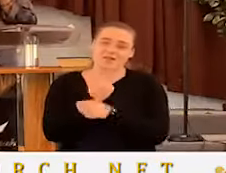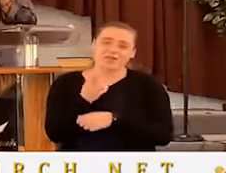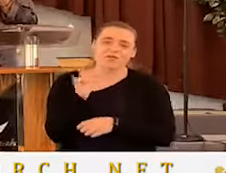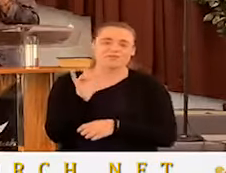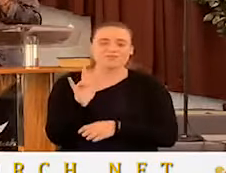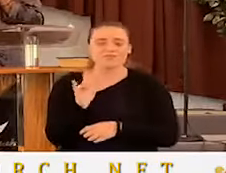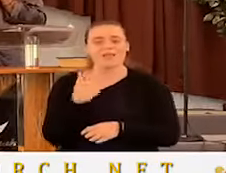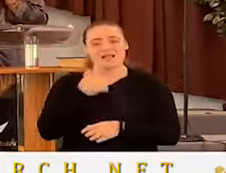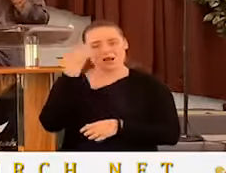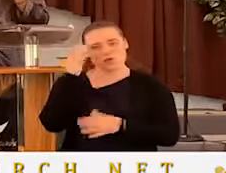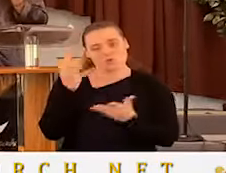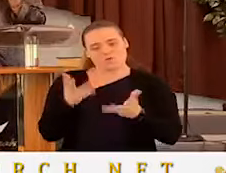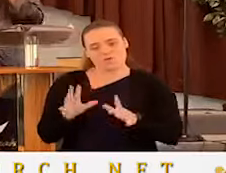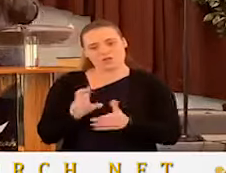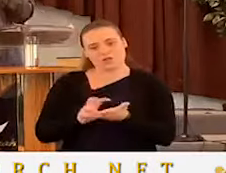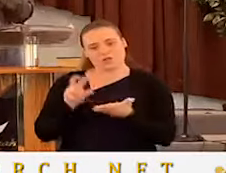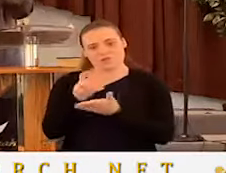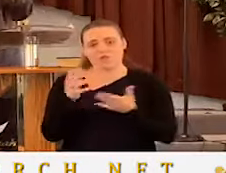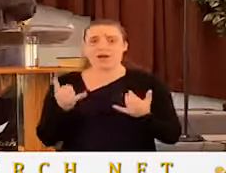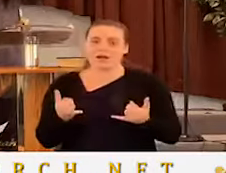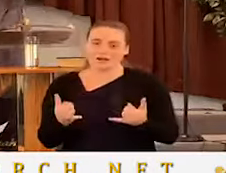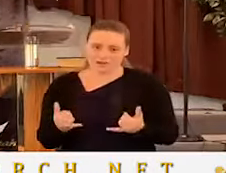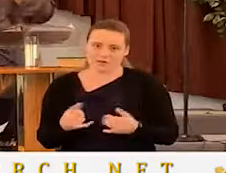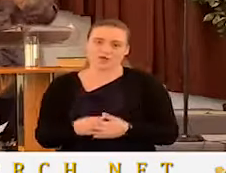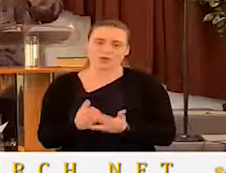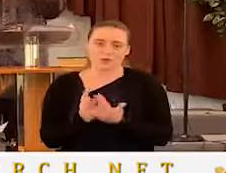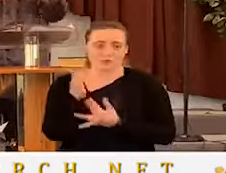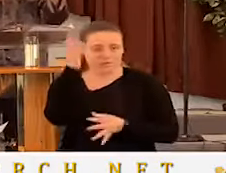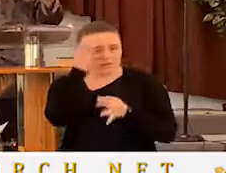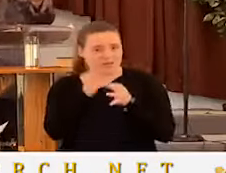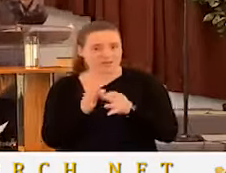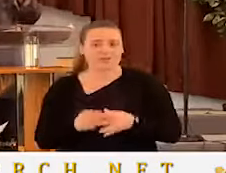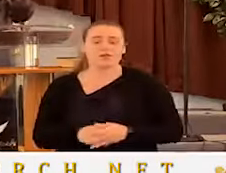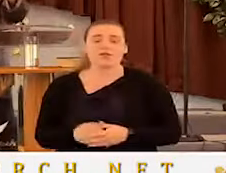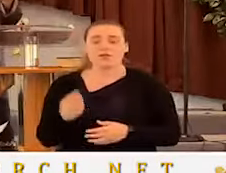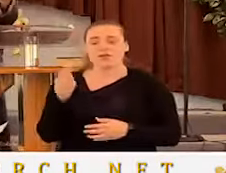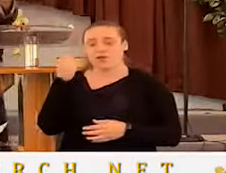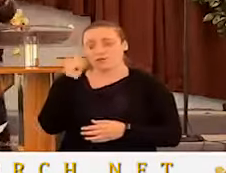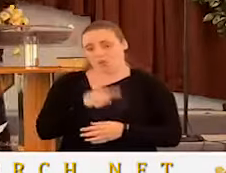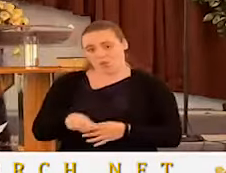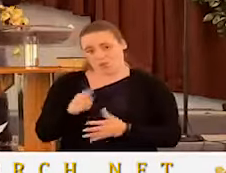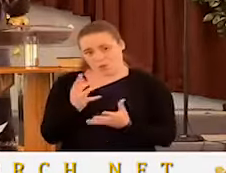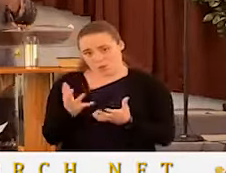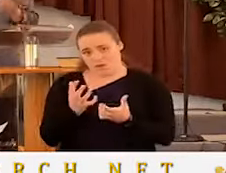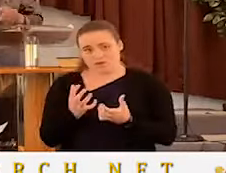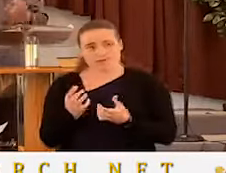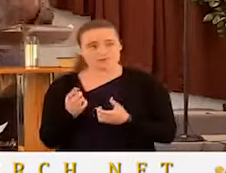I know that you're giving. I know that you're sowing by faith right now. Those of you in this audience that want to give by